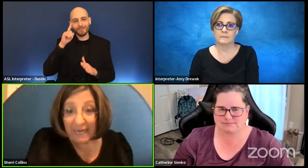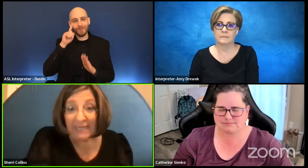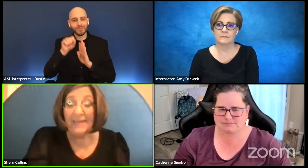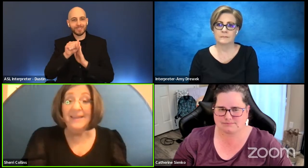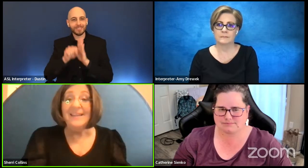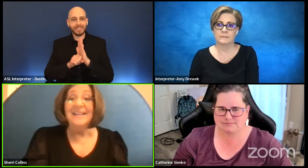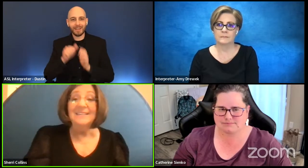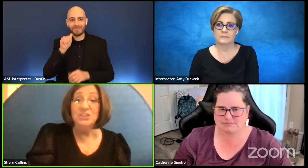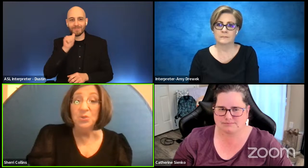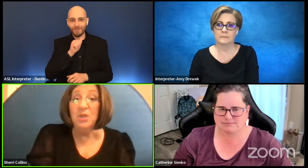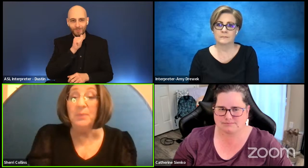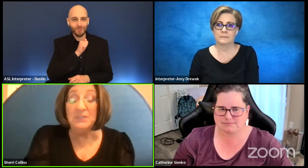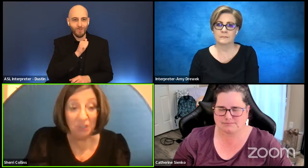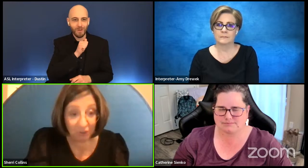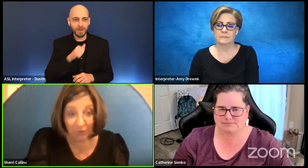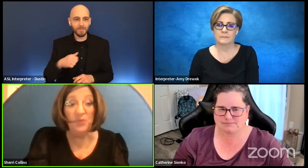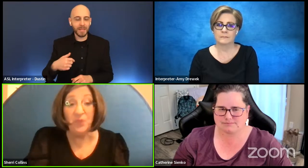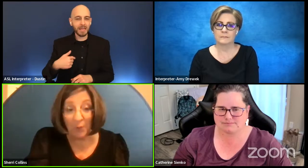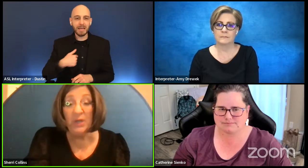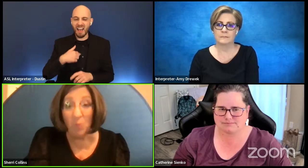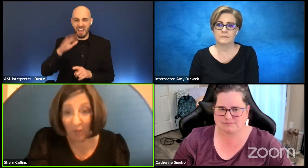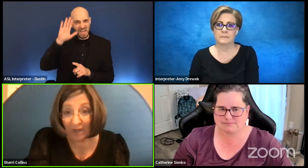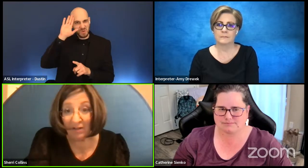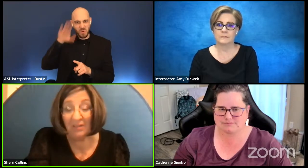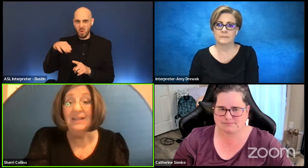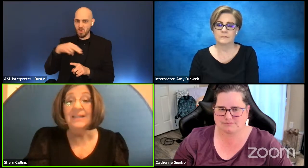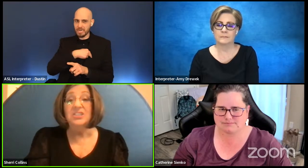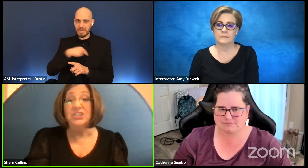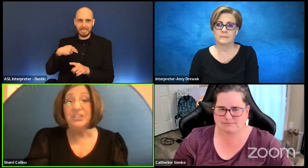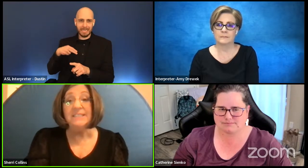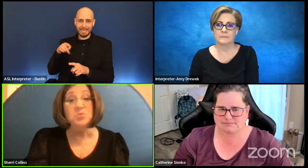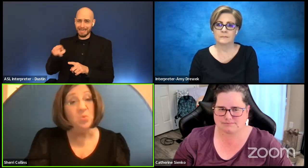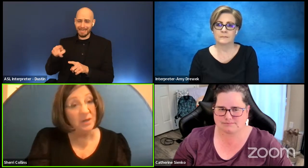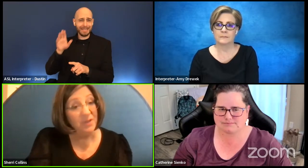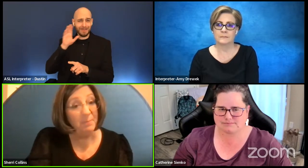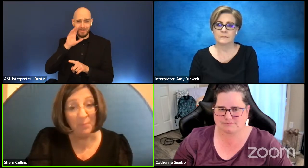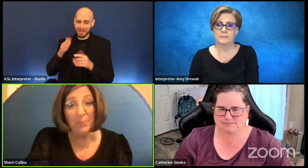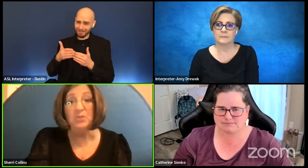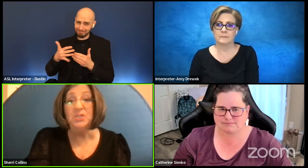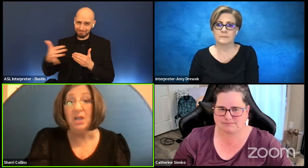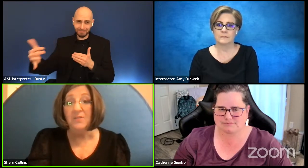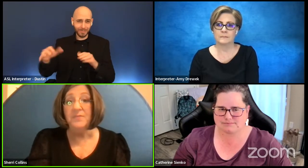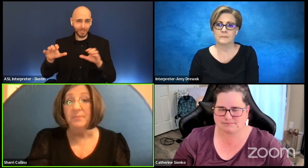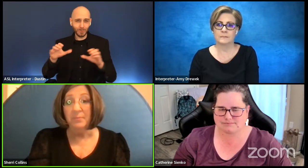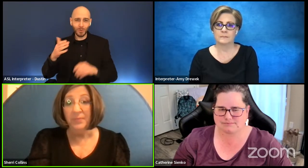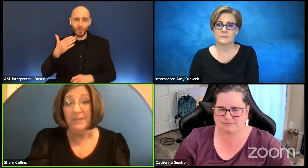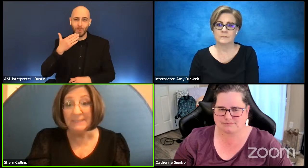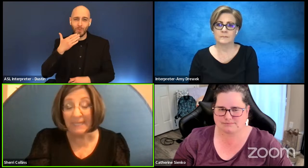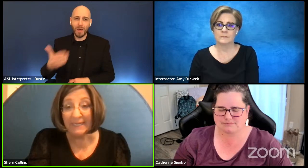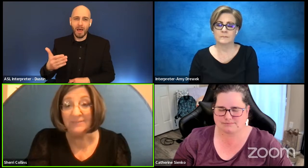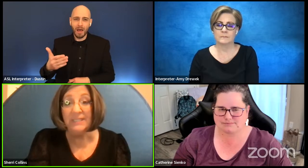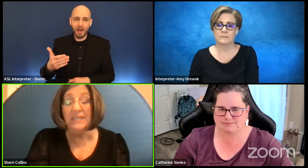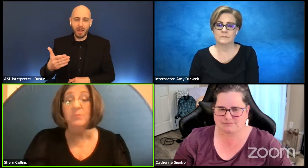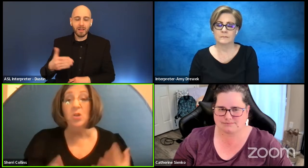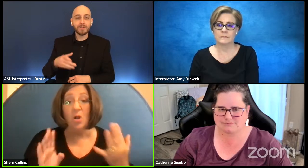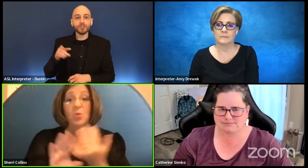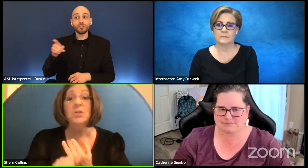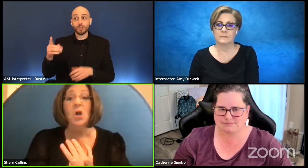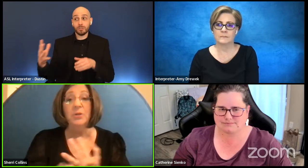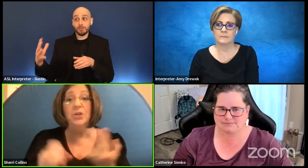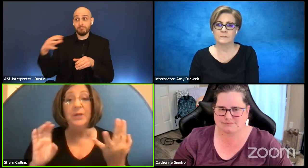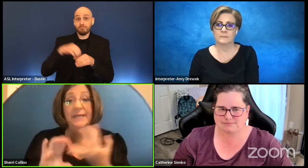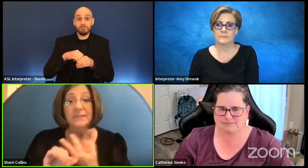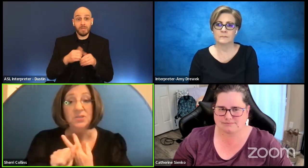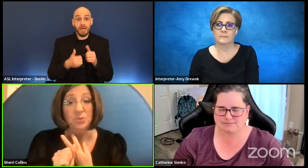know Nikki Sukup is going to do very well because she is one of the members of the executive team, along